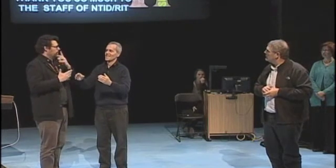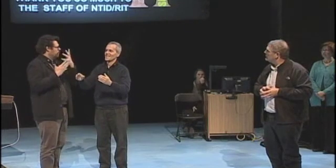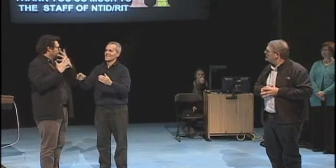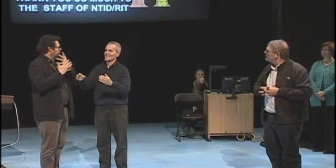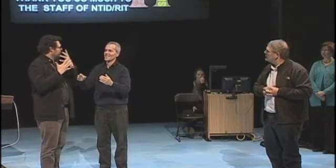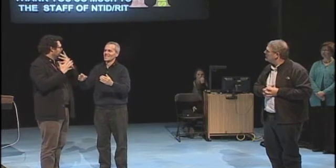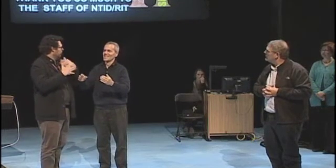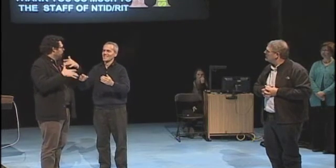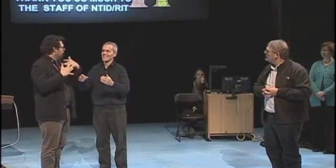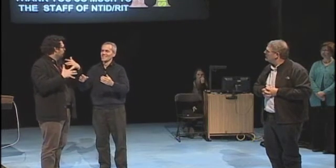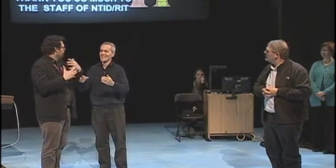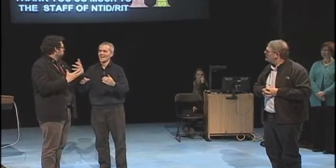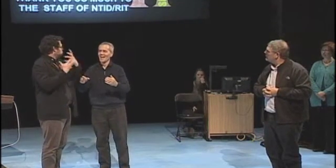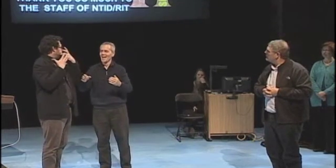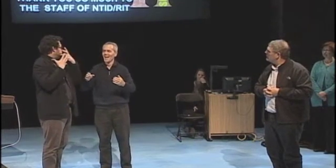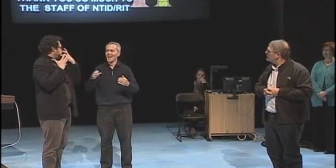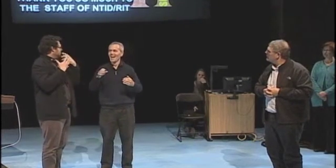Did you have to pay for that?